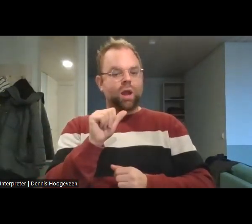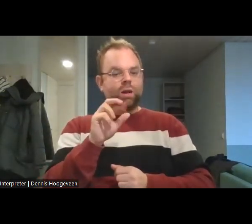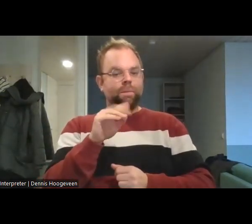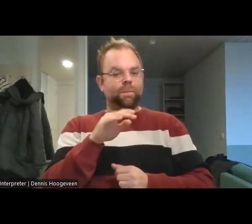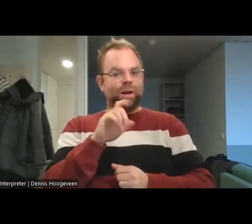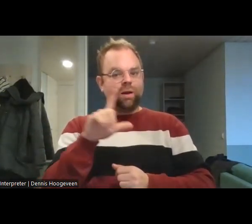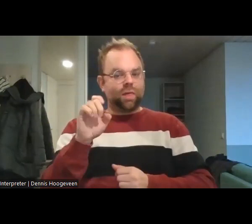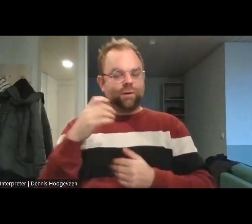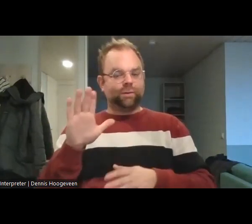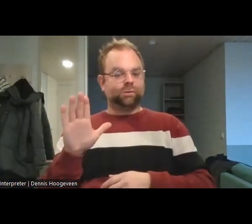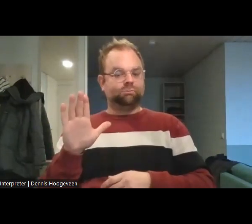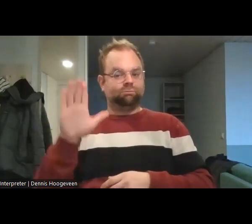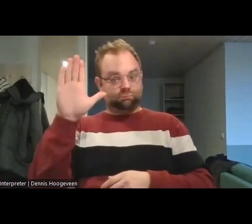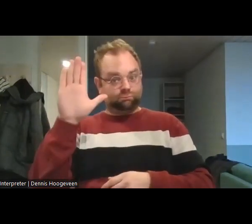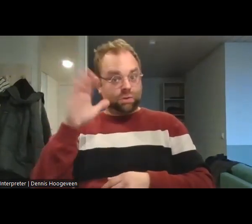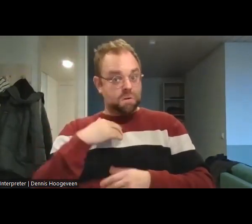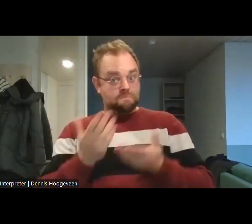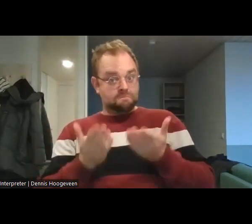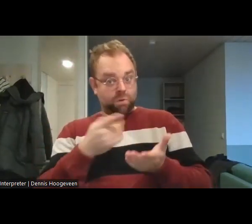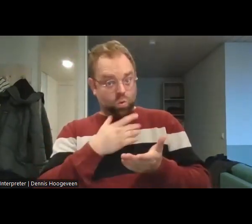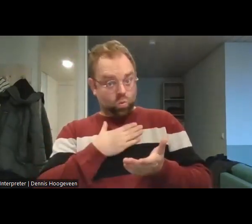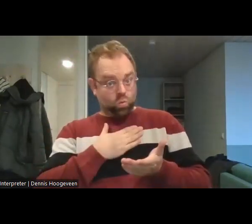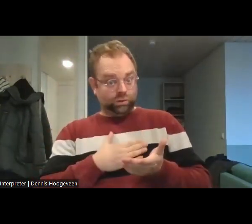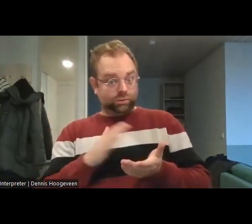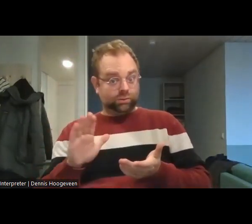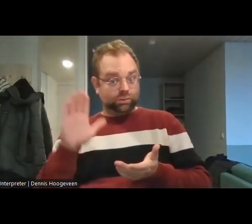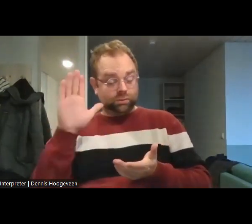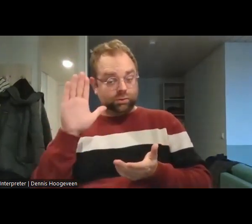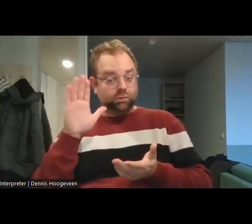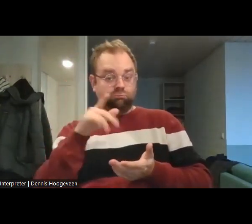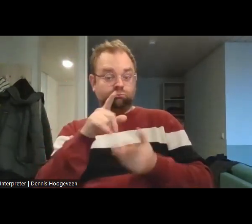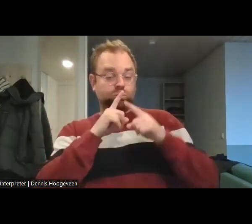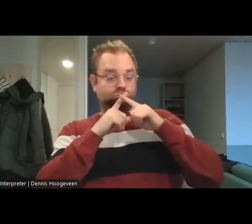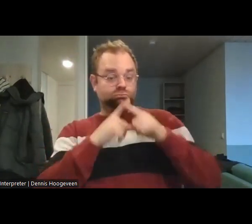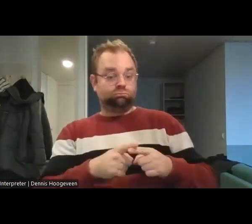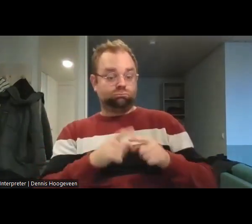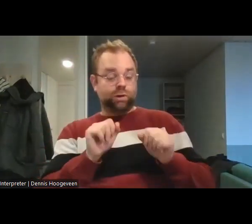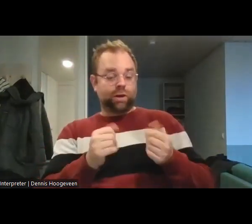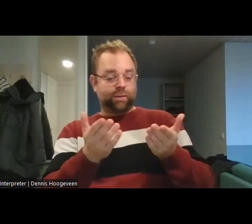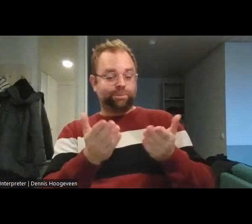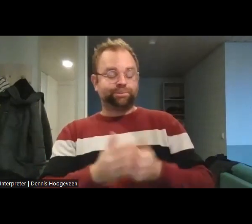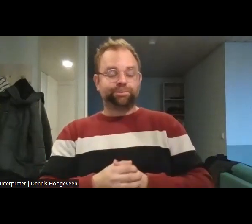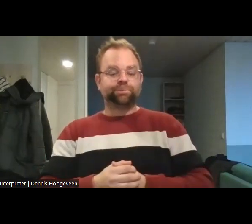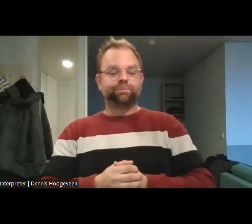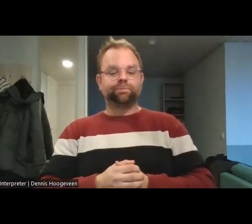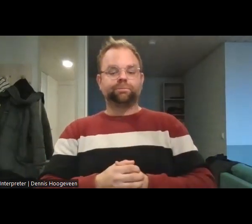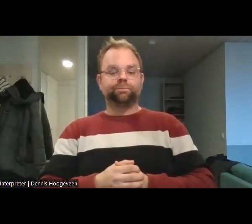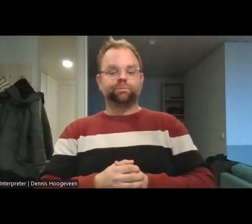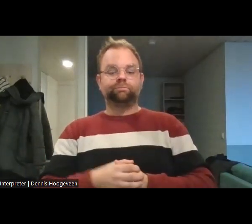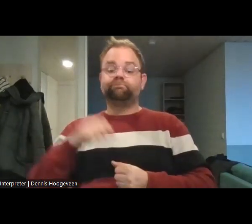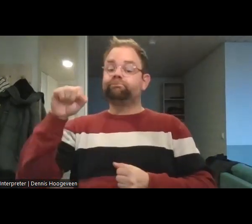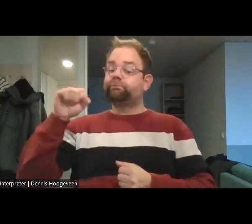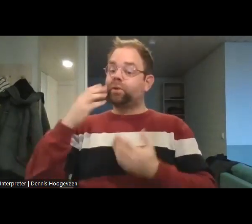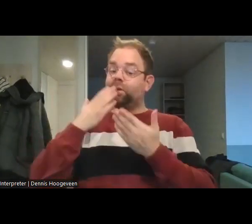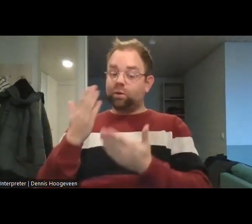You can now unmute, I think. Yeah, thank you. Thank you once more. I really appreciate this opportunity.